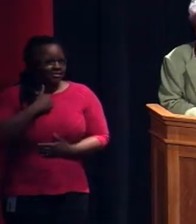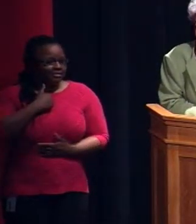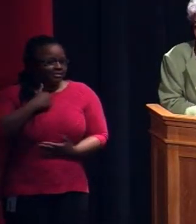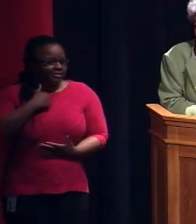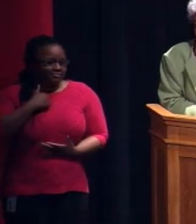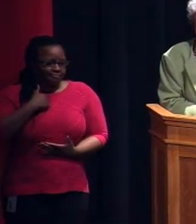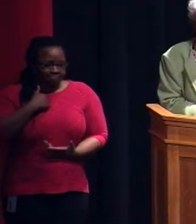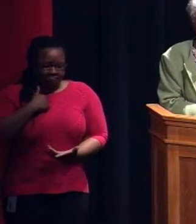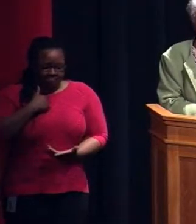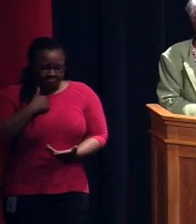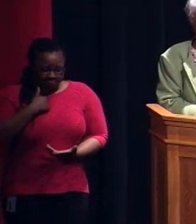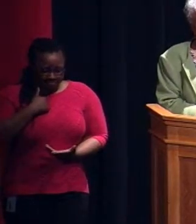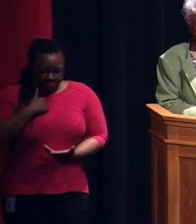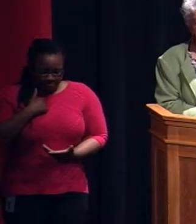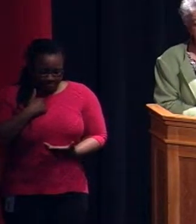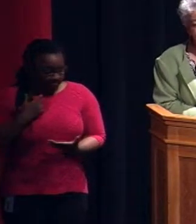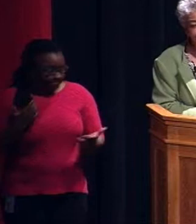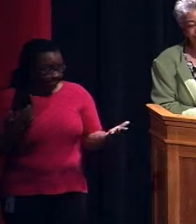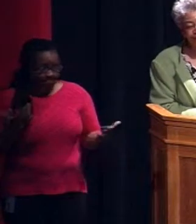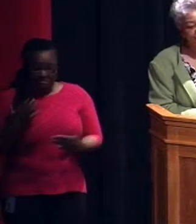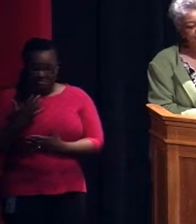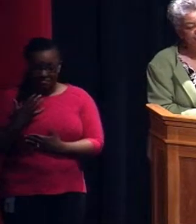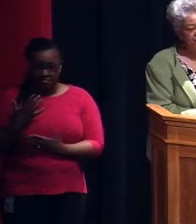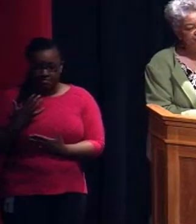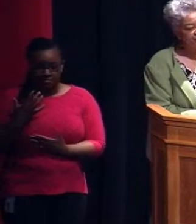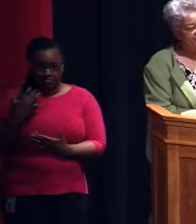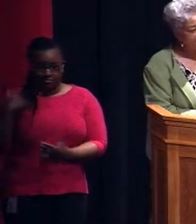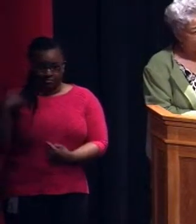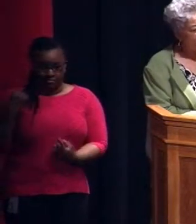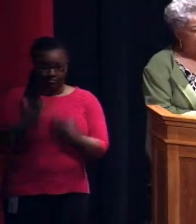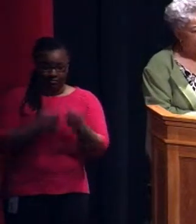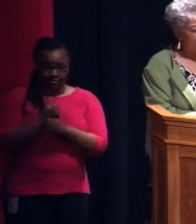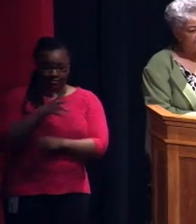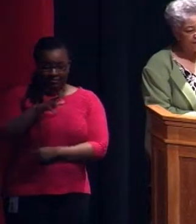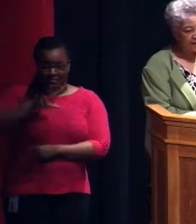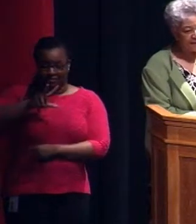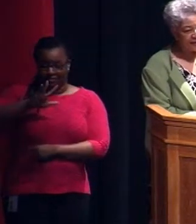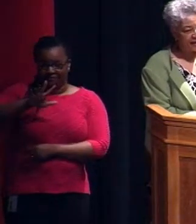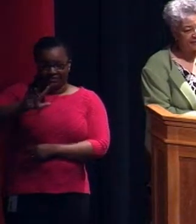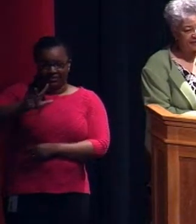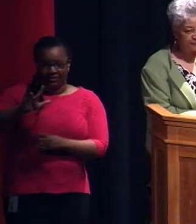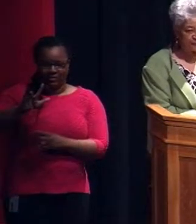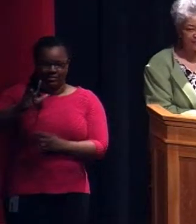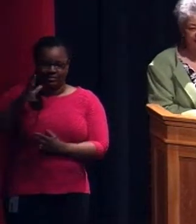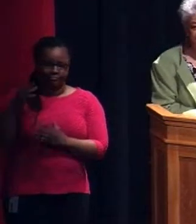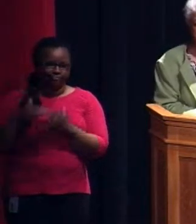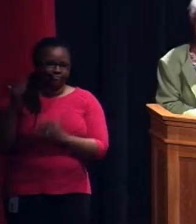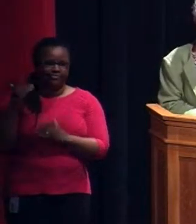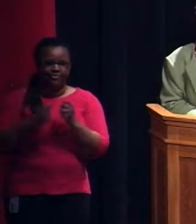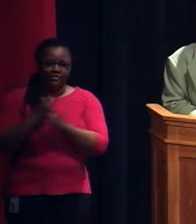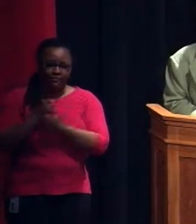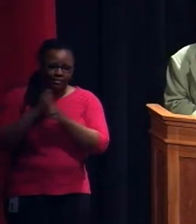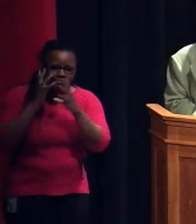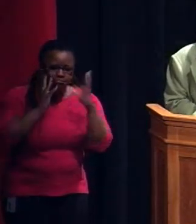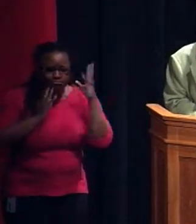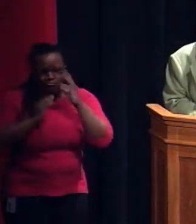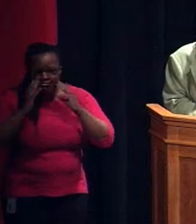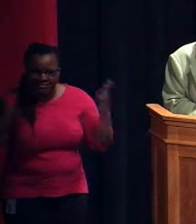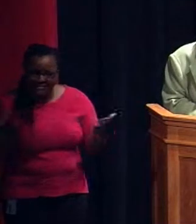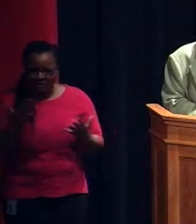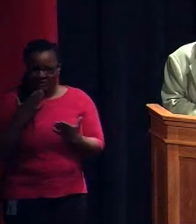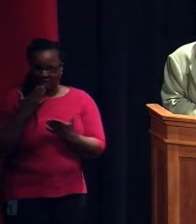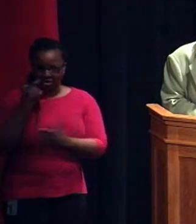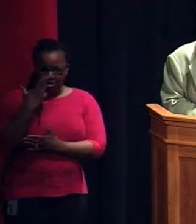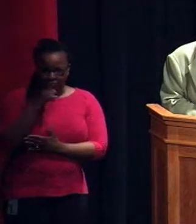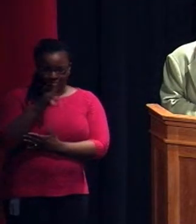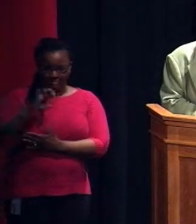We've spent the last 53-plus years talking about our experience here at E.C.